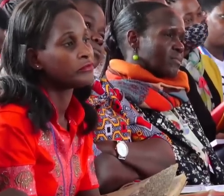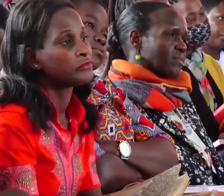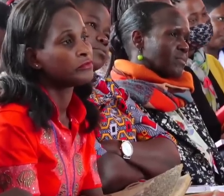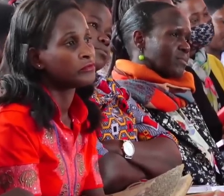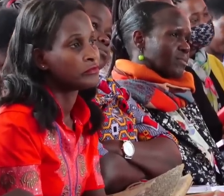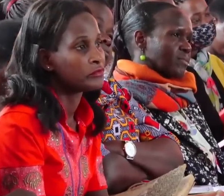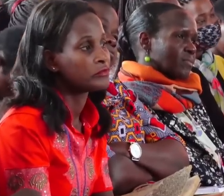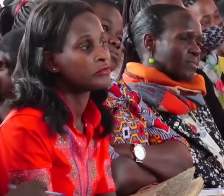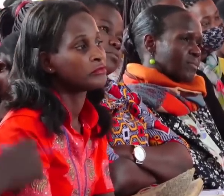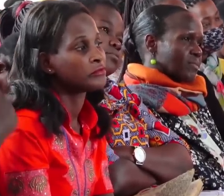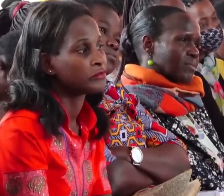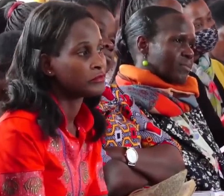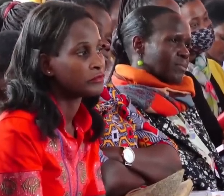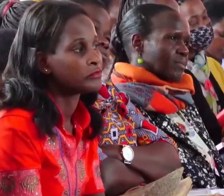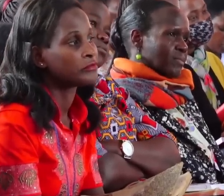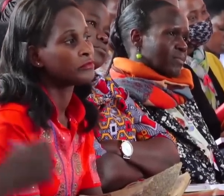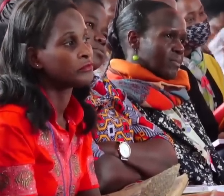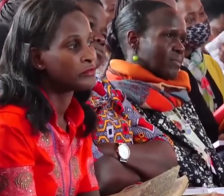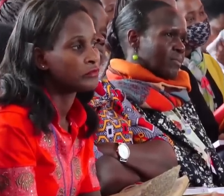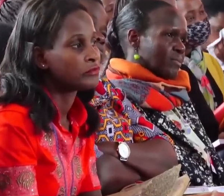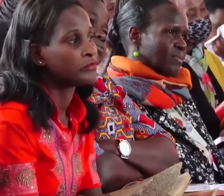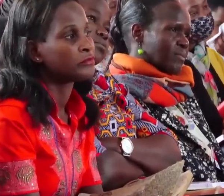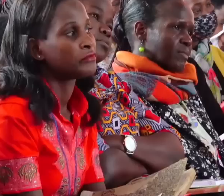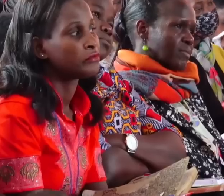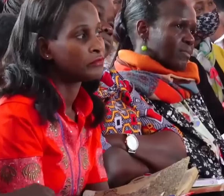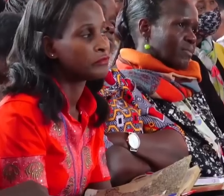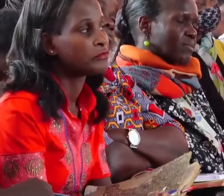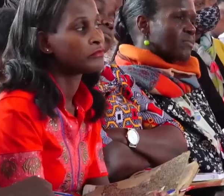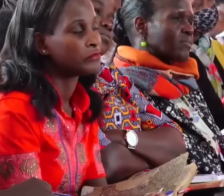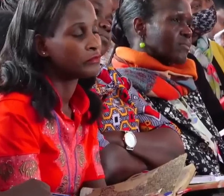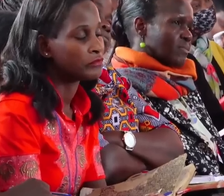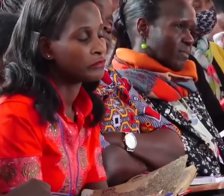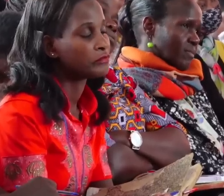inner man that is strengthened is